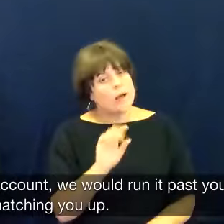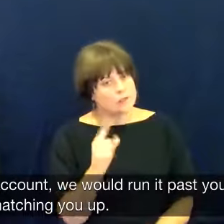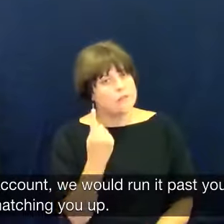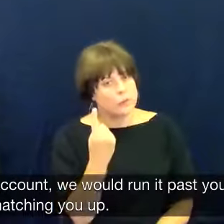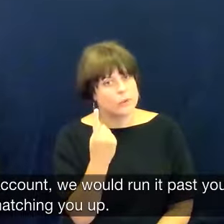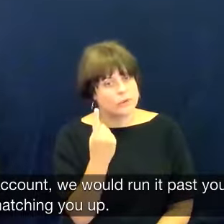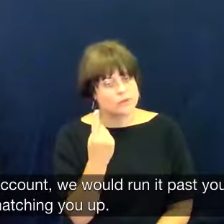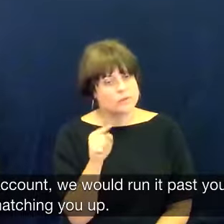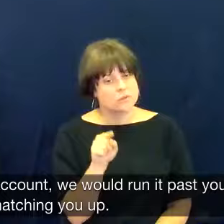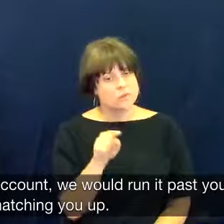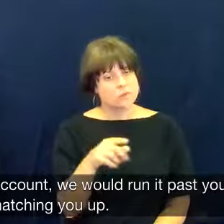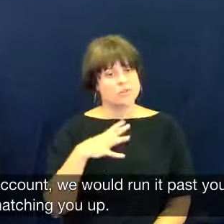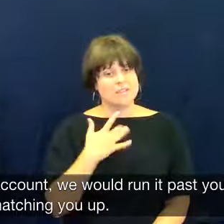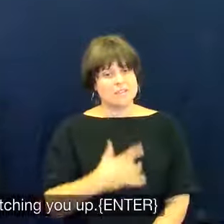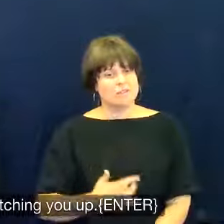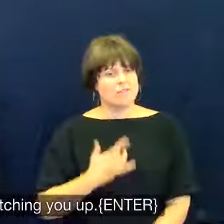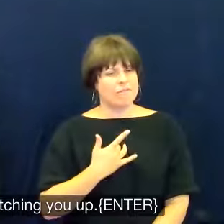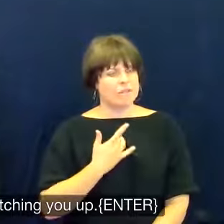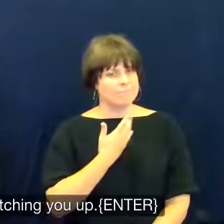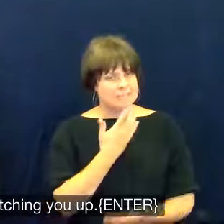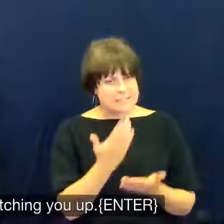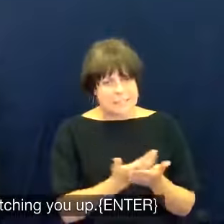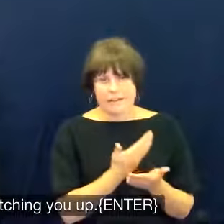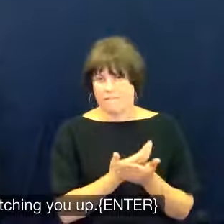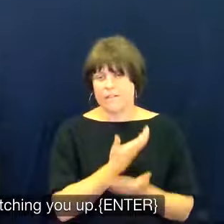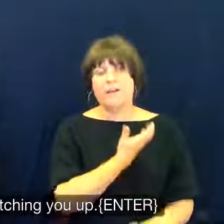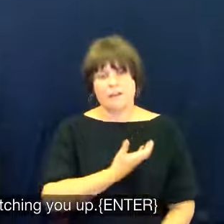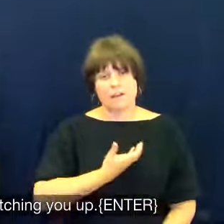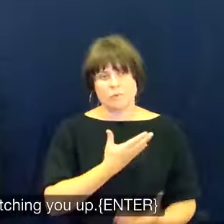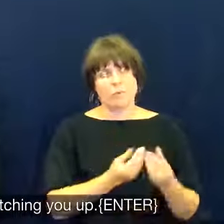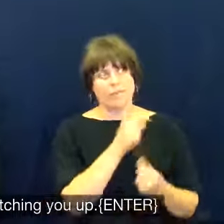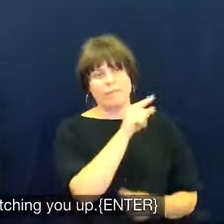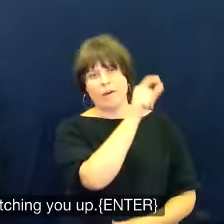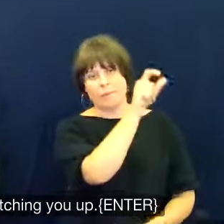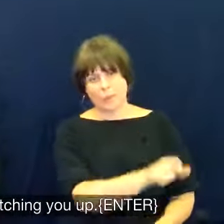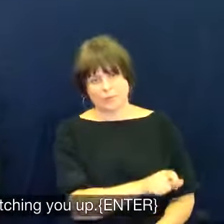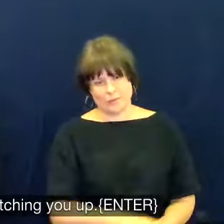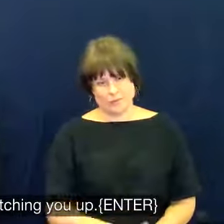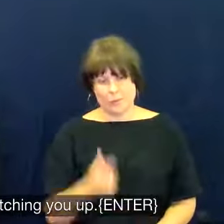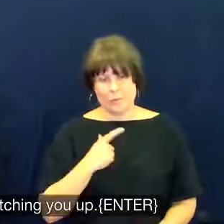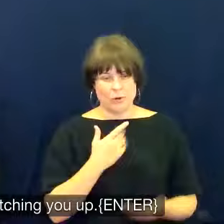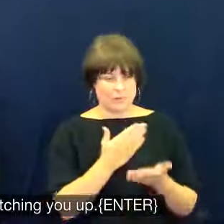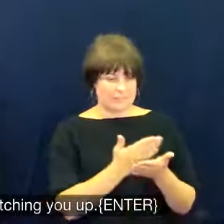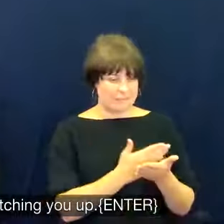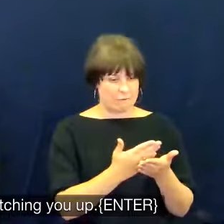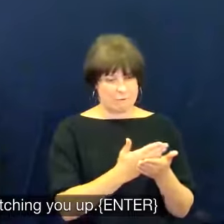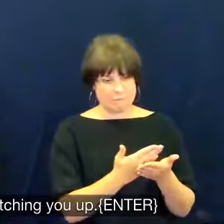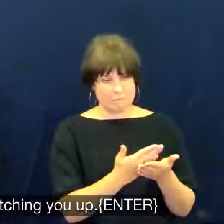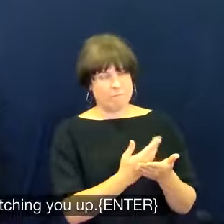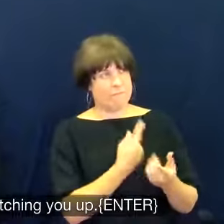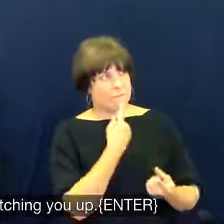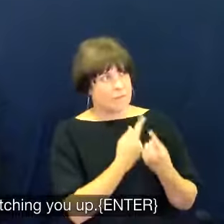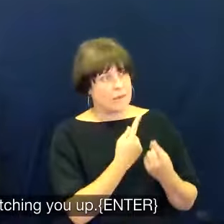Because you need to feel very safe and comfortable with the person, because you're sharing personal information, so you